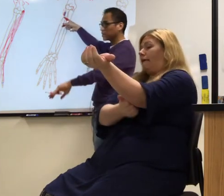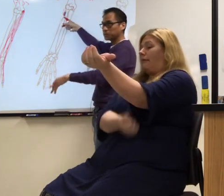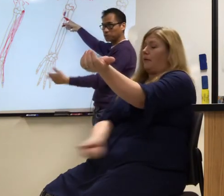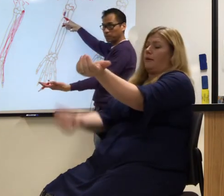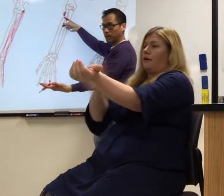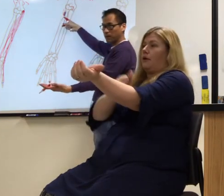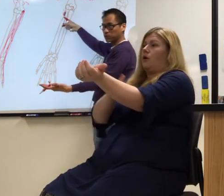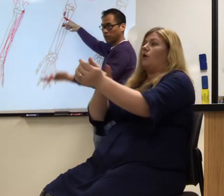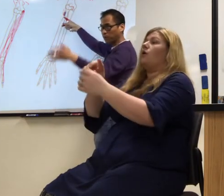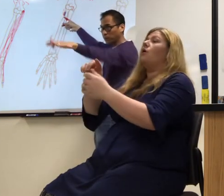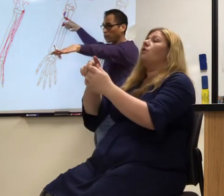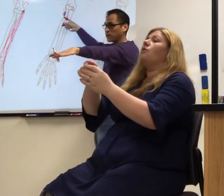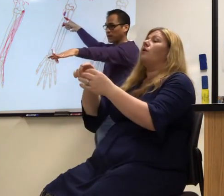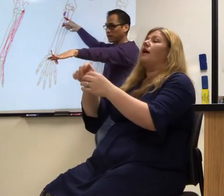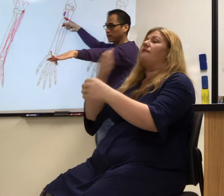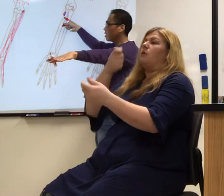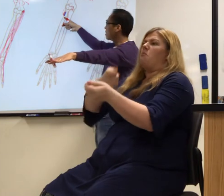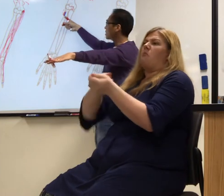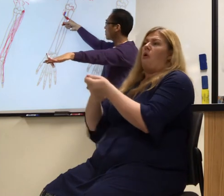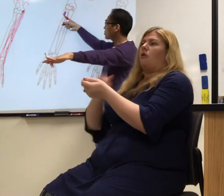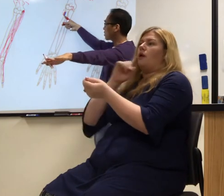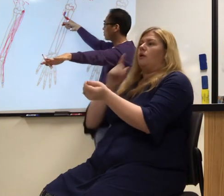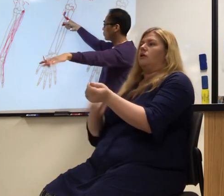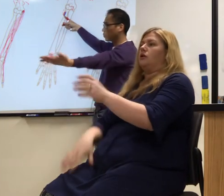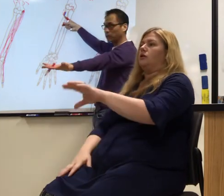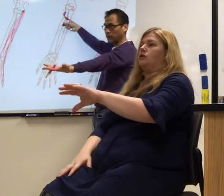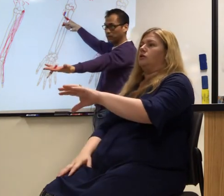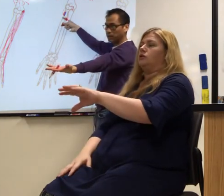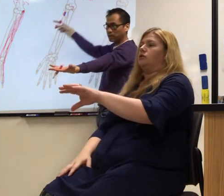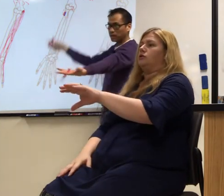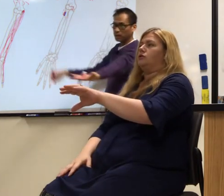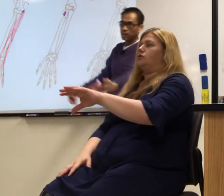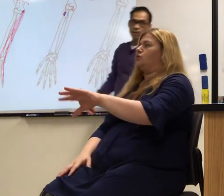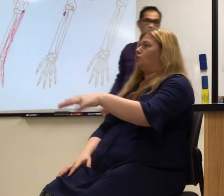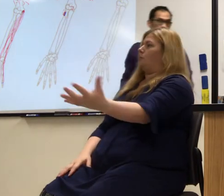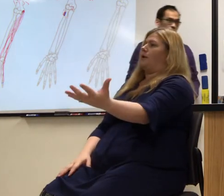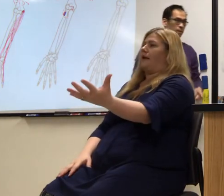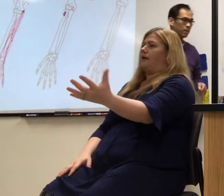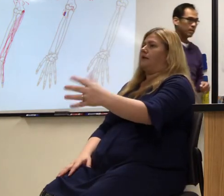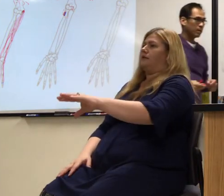pulls, it's going to supinate. So if you're pronated, this muscle can pull it,